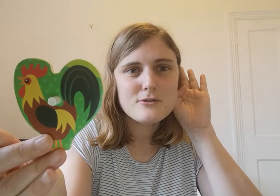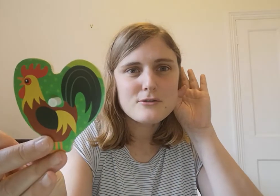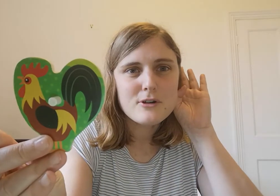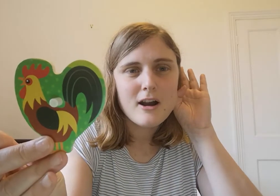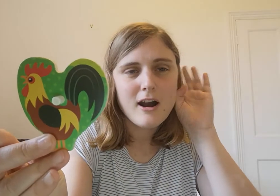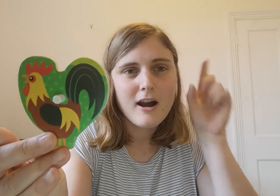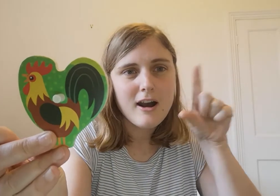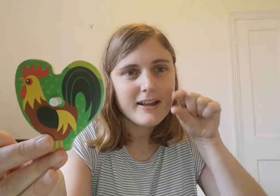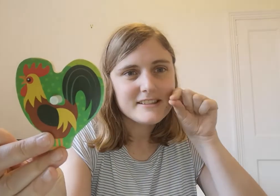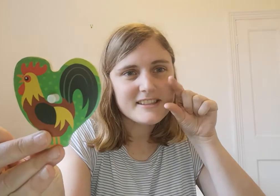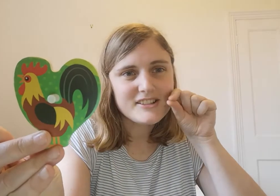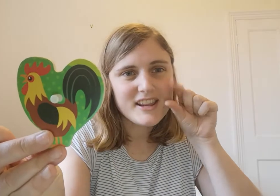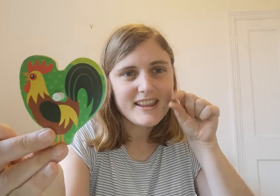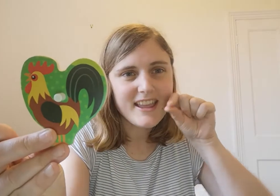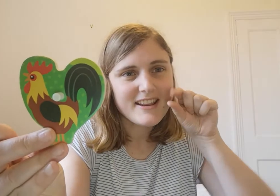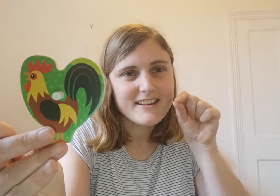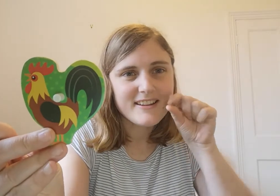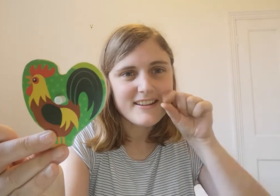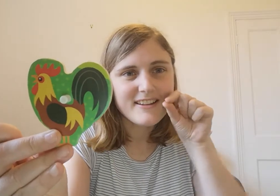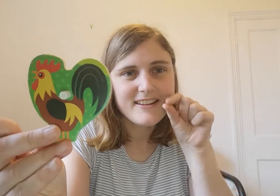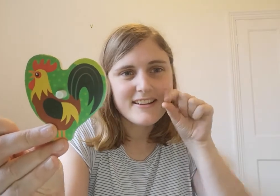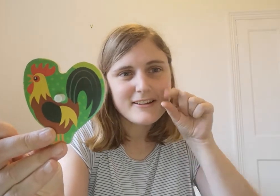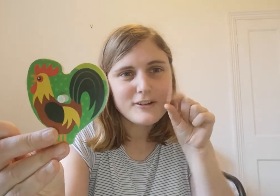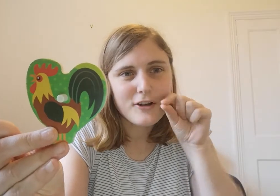Cock-a-doodle-doo! It's the chicken.